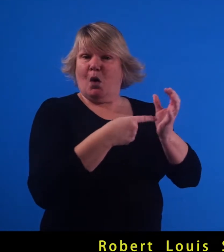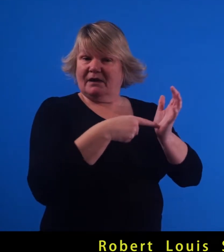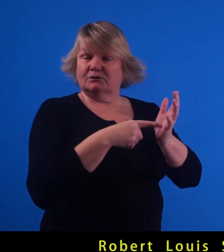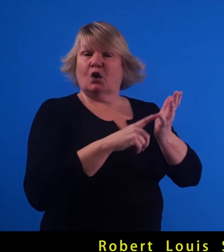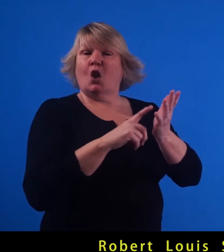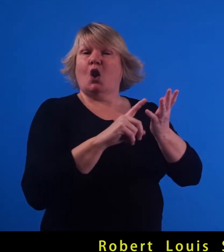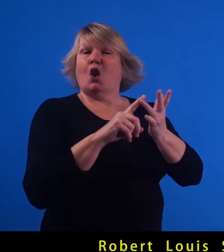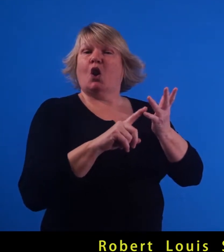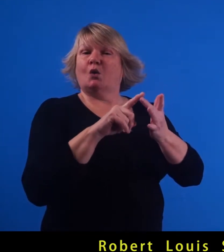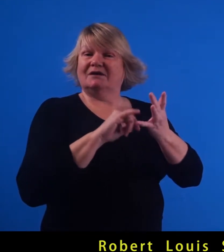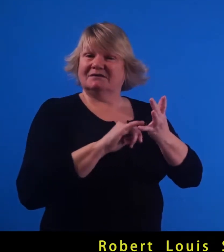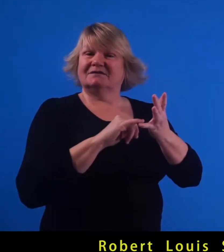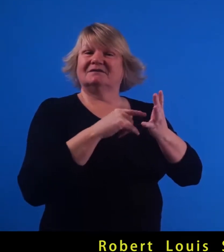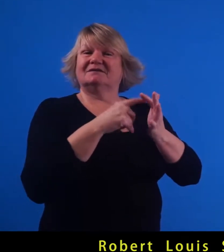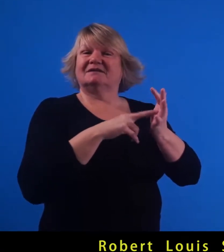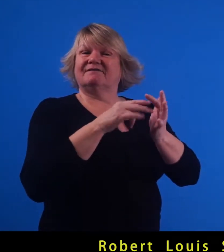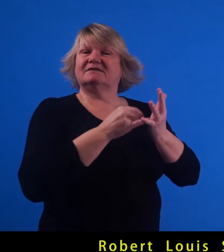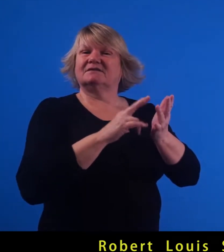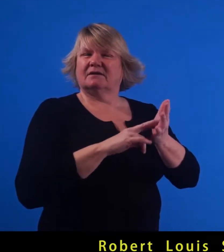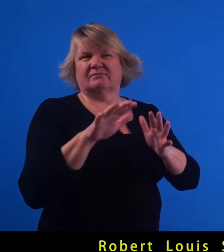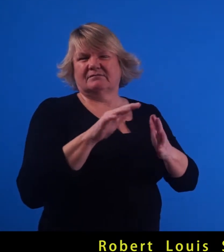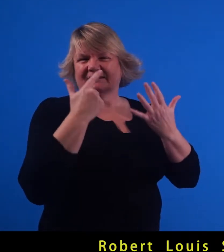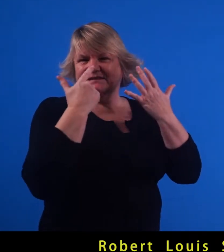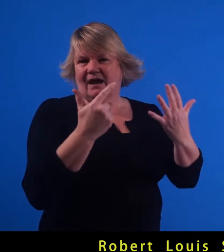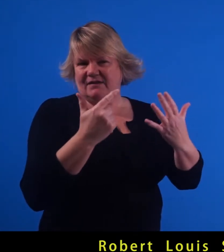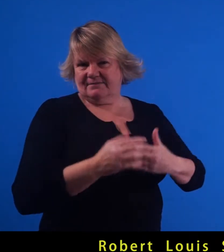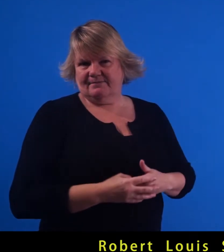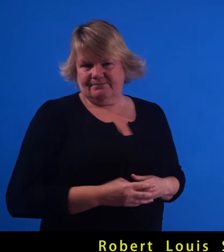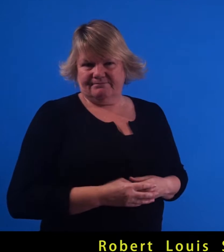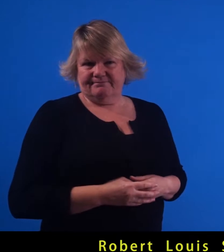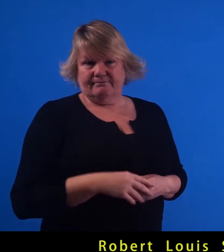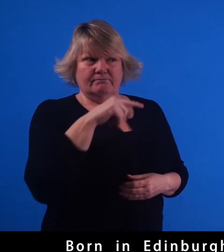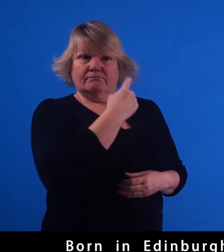Robert Louis Stevenson, aged 7.